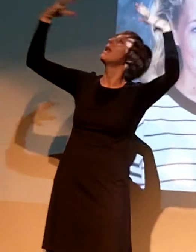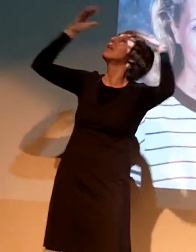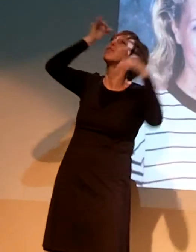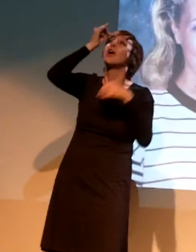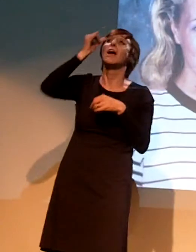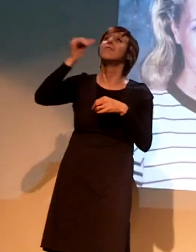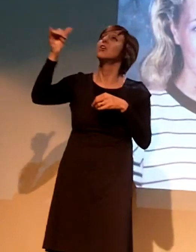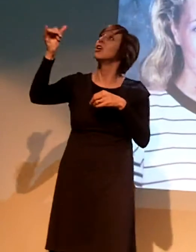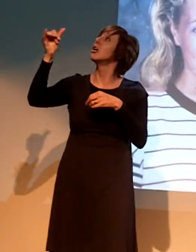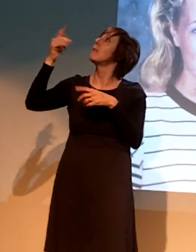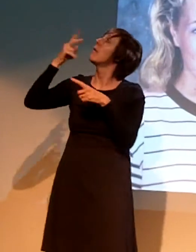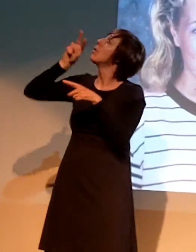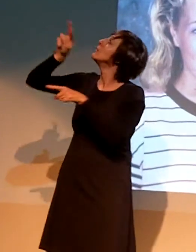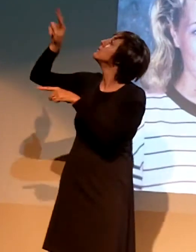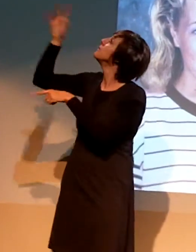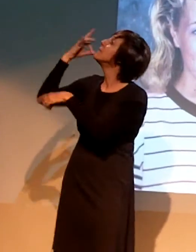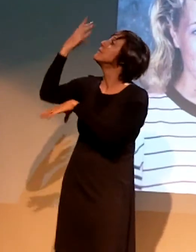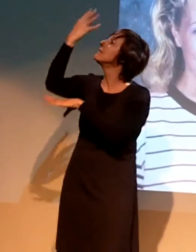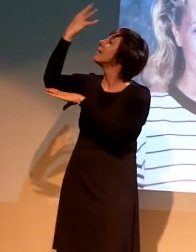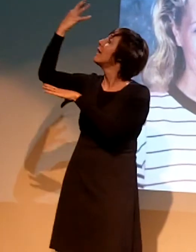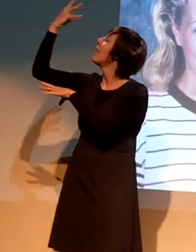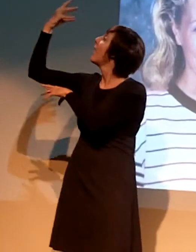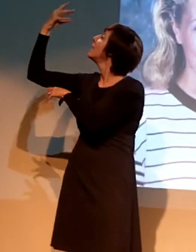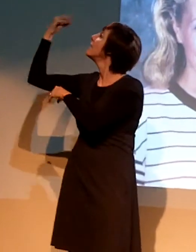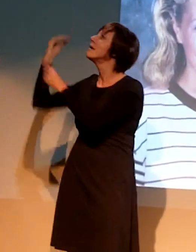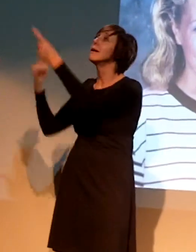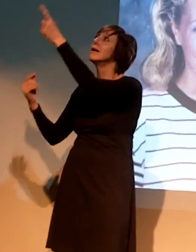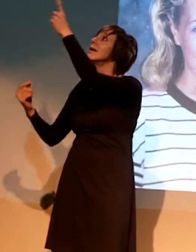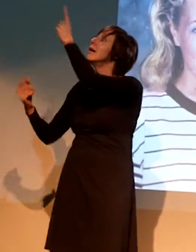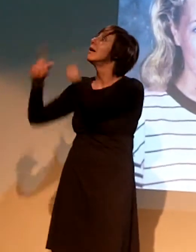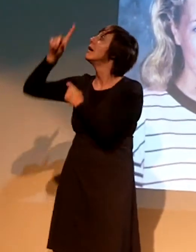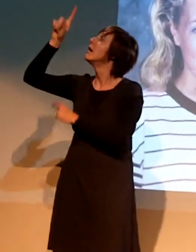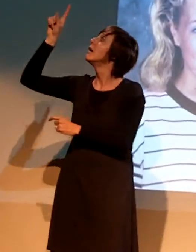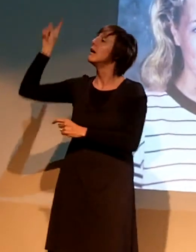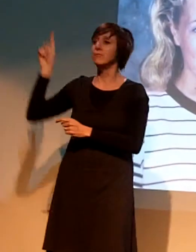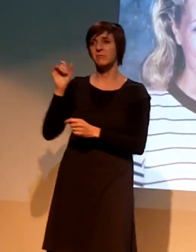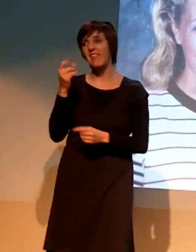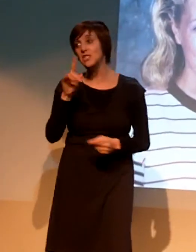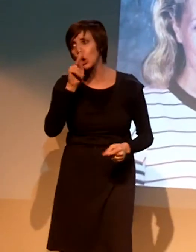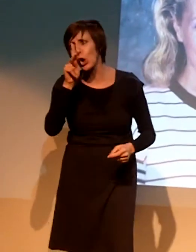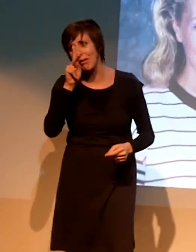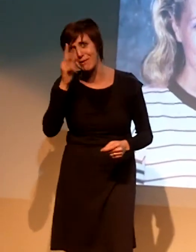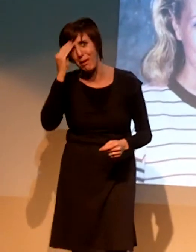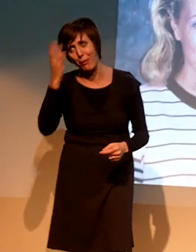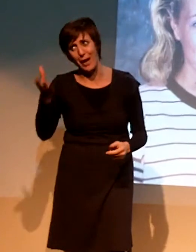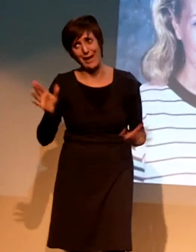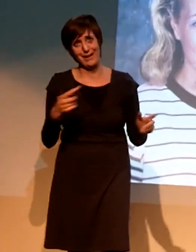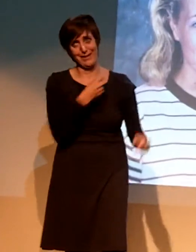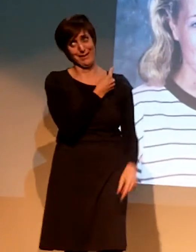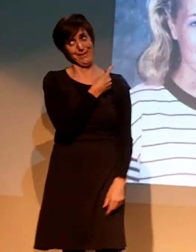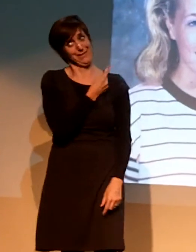by those passing and fading beams of dim light. This is Kirkland, by the way. Fuck this.